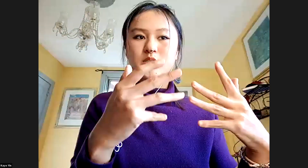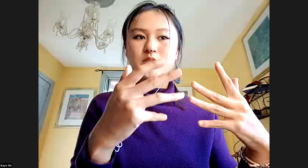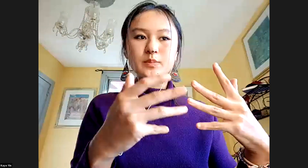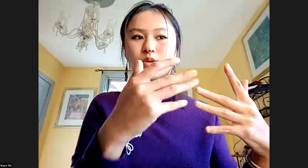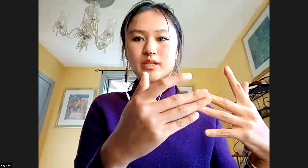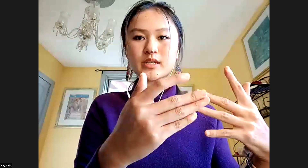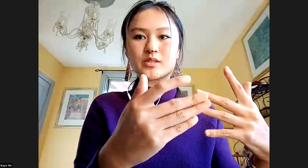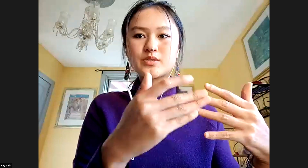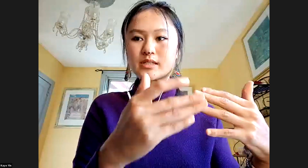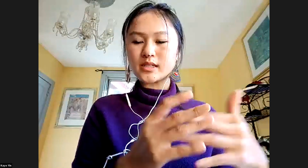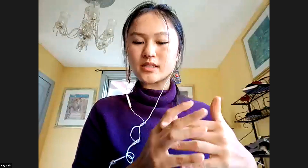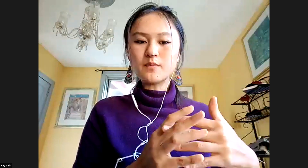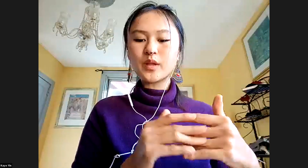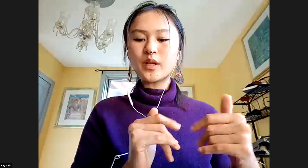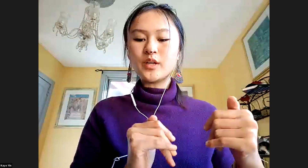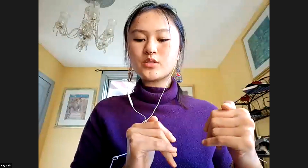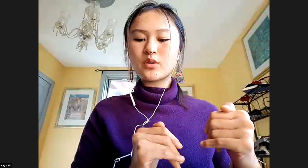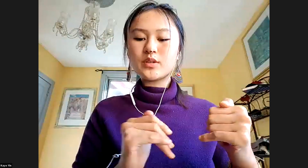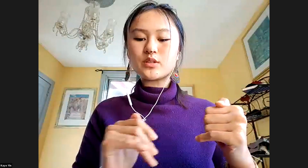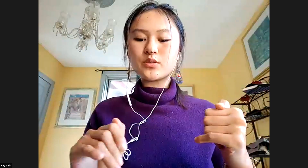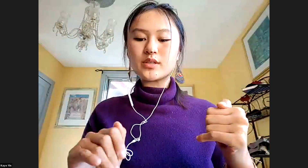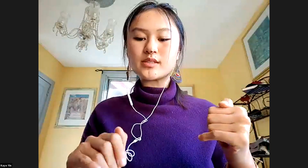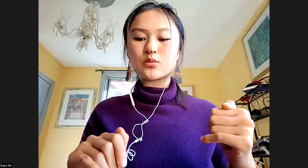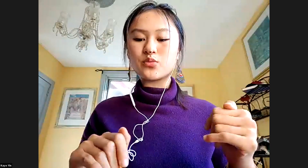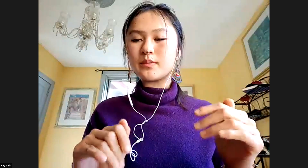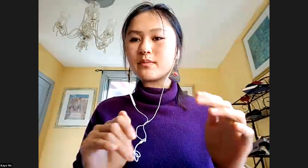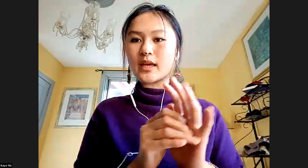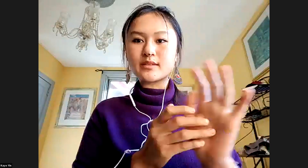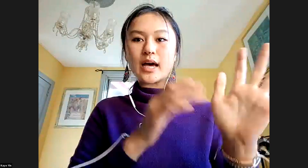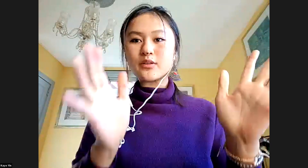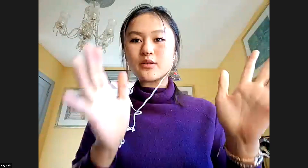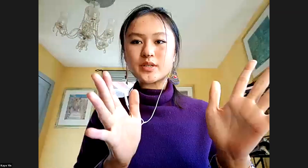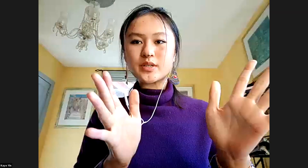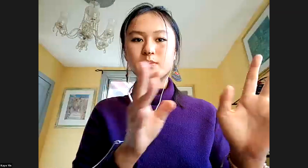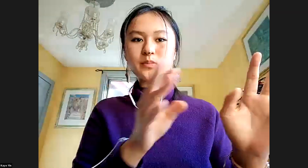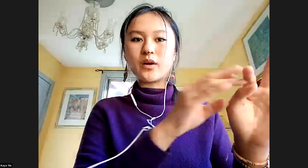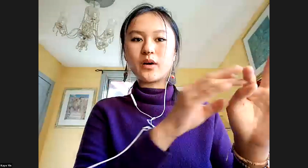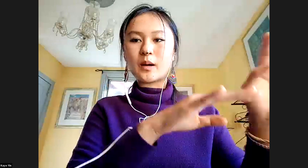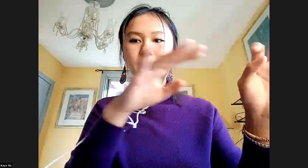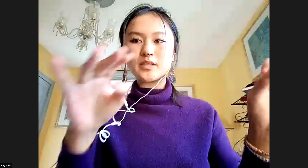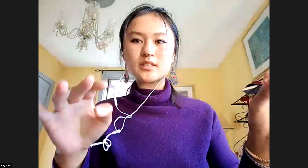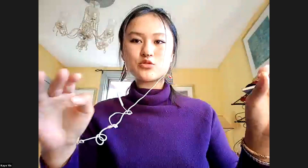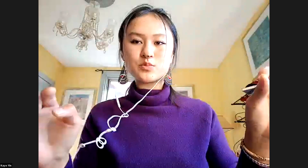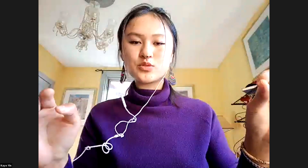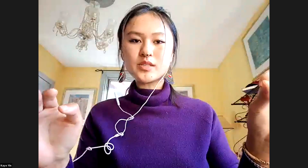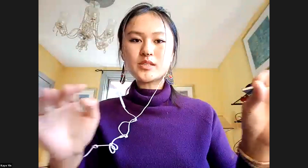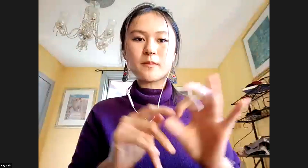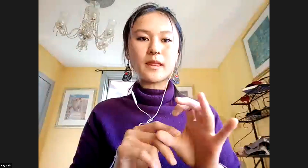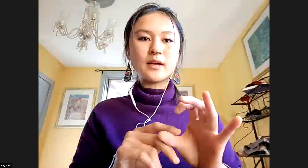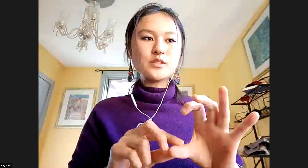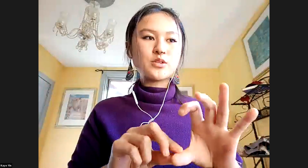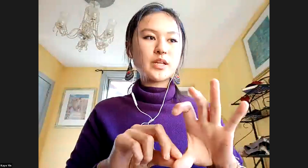highest probable word is for the translation. So what we do is that we take the average of all of these probability